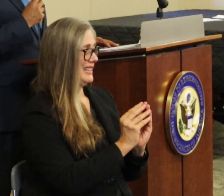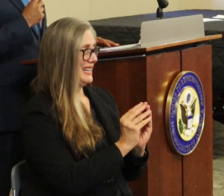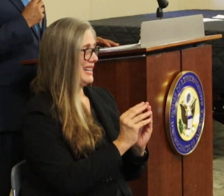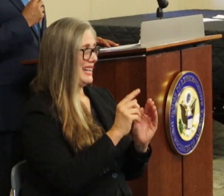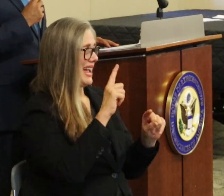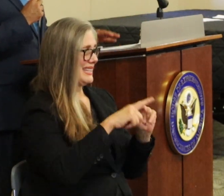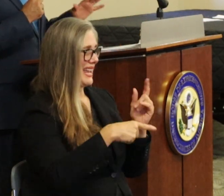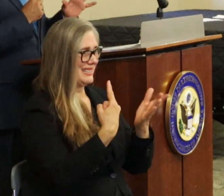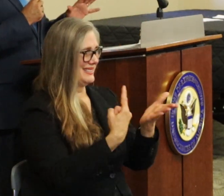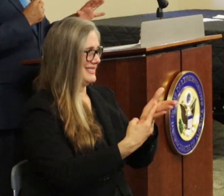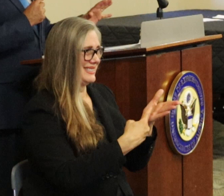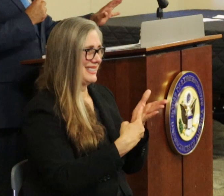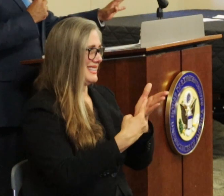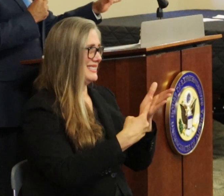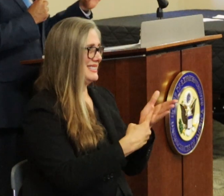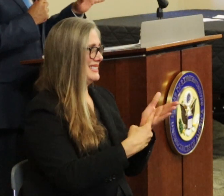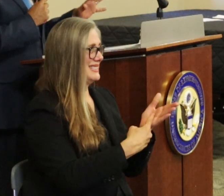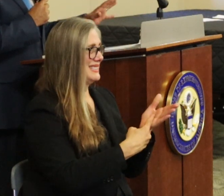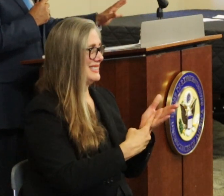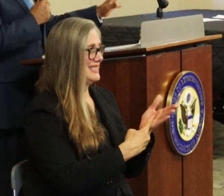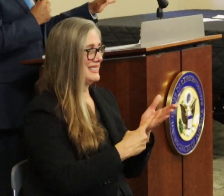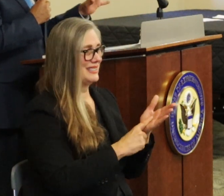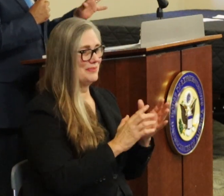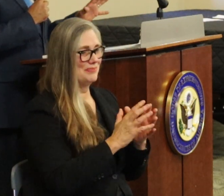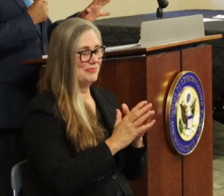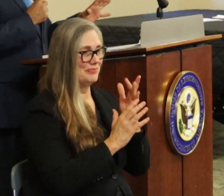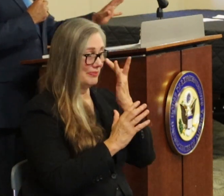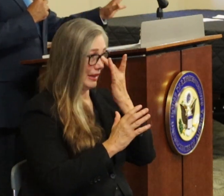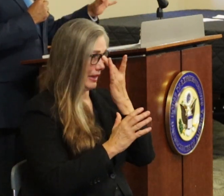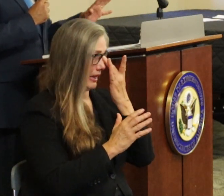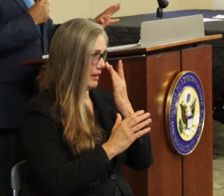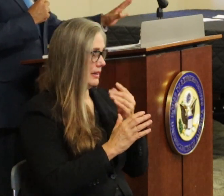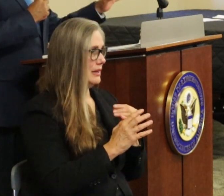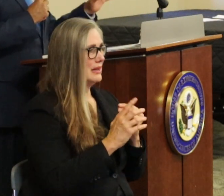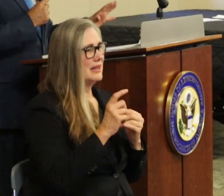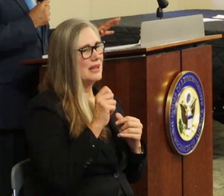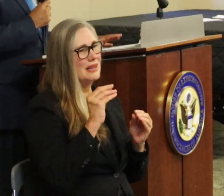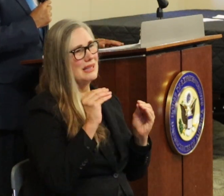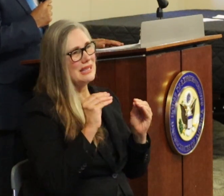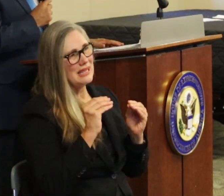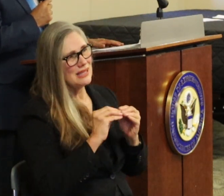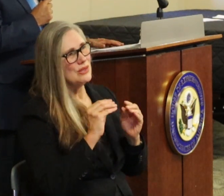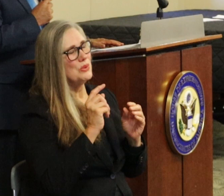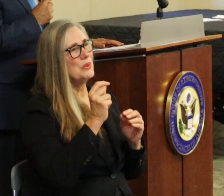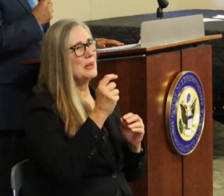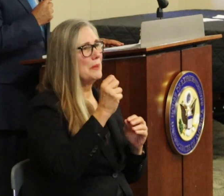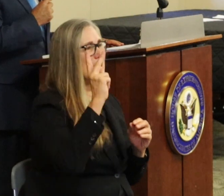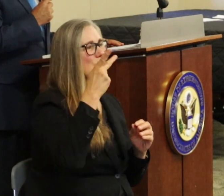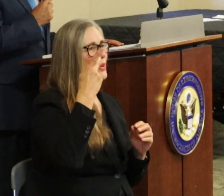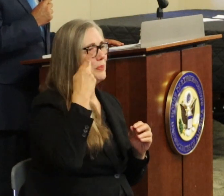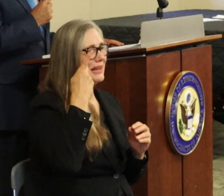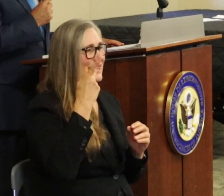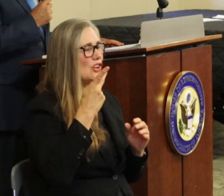such a discussion that has some tangents into the political arena. So. But I would